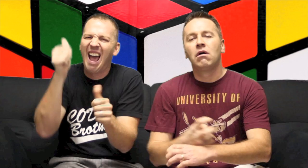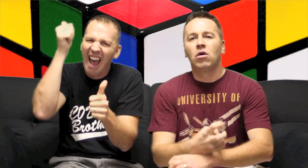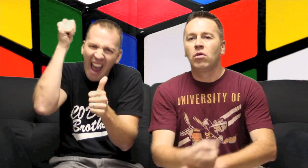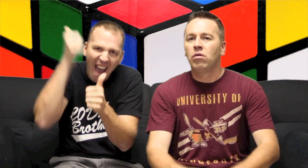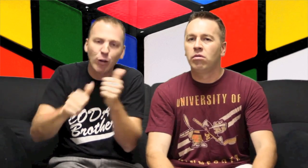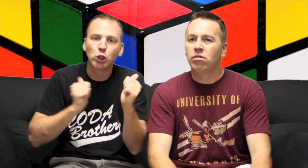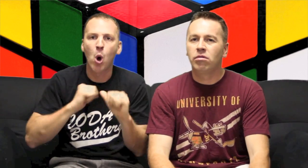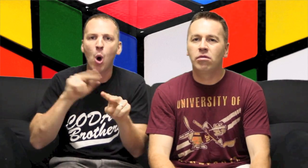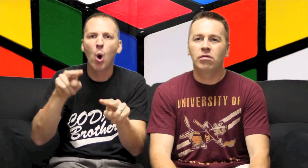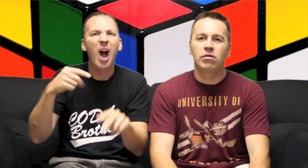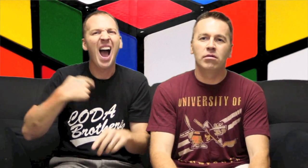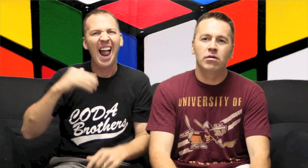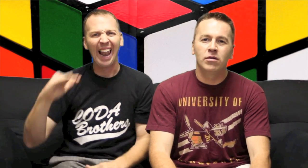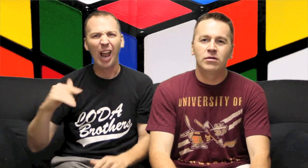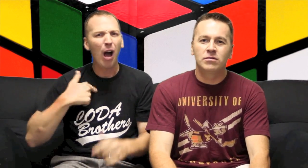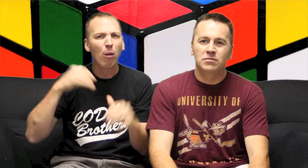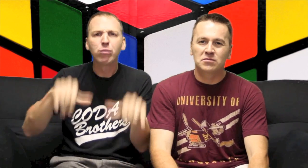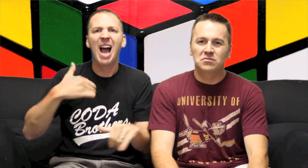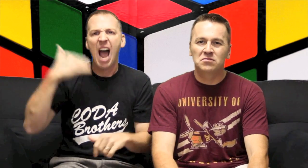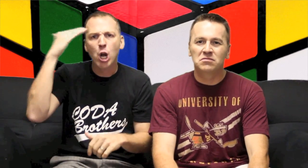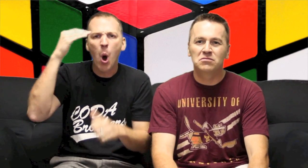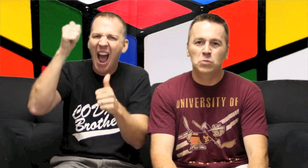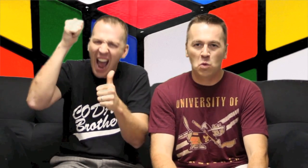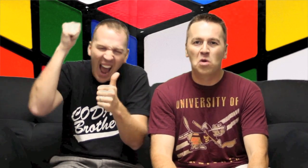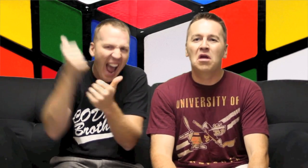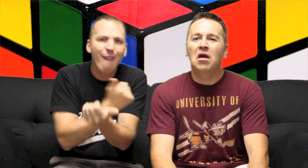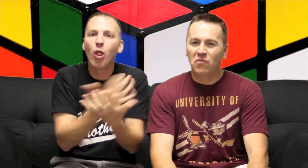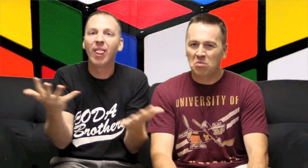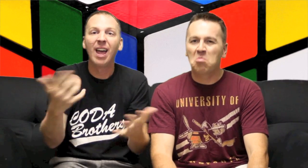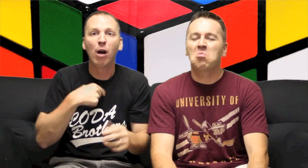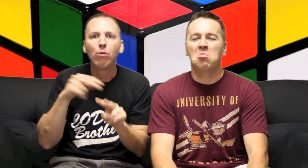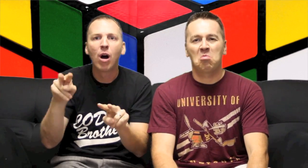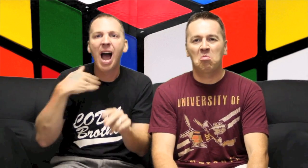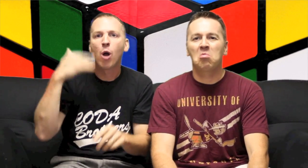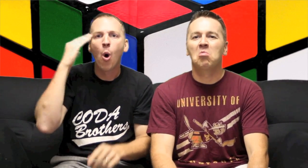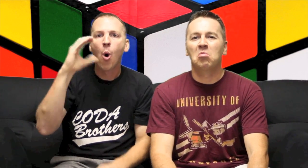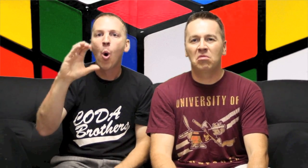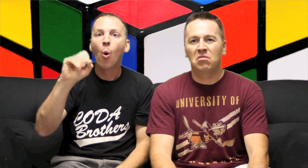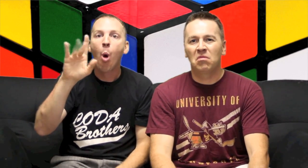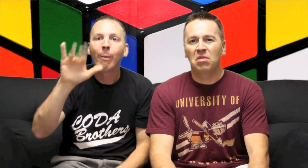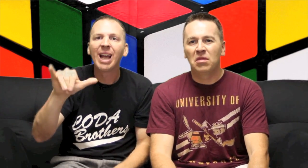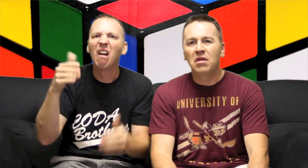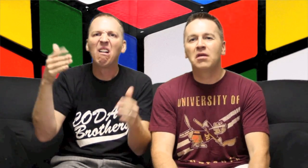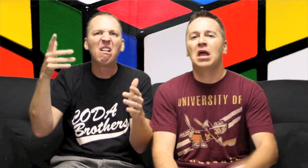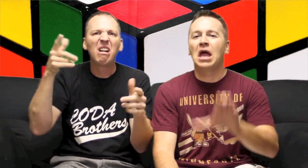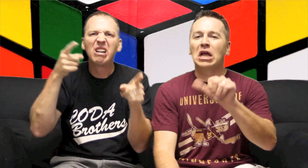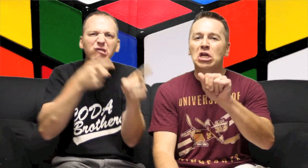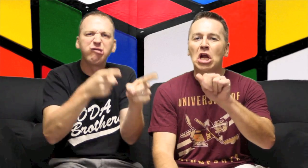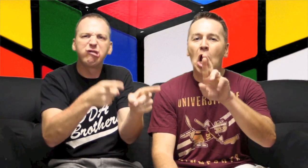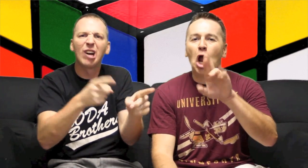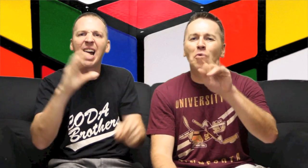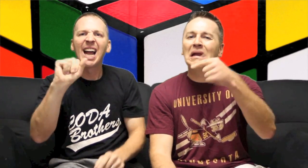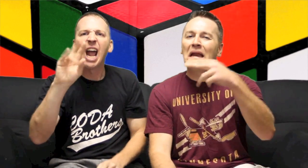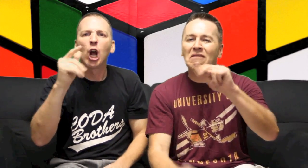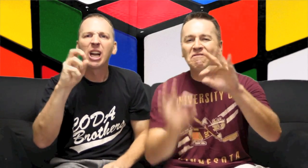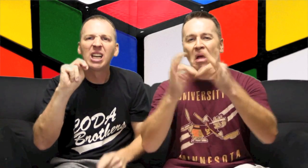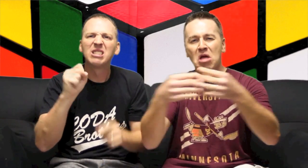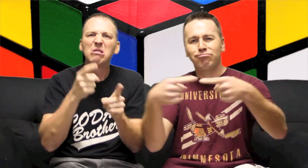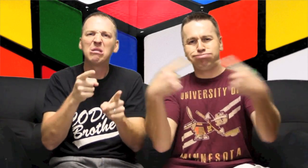I loved it. A little obsessive. Every show, when I was little, I knew everything about the show. I know who the Colbys were, and they hated the Carringtons.